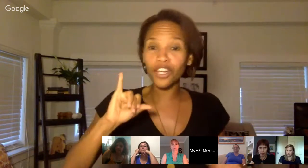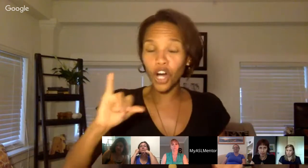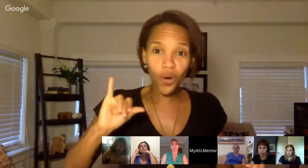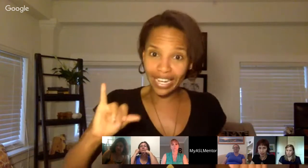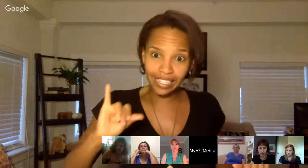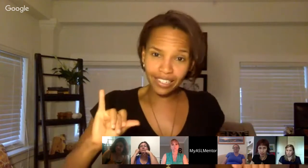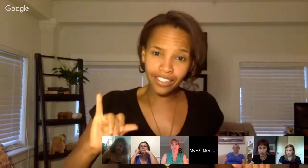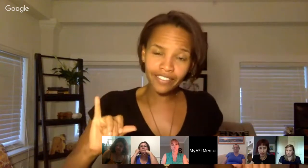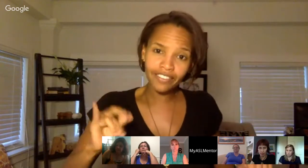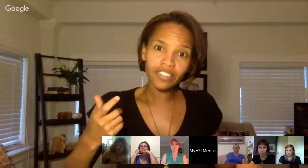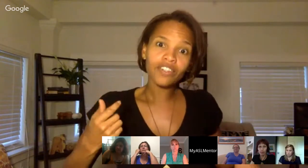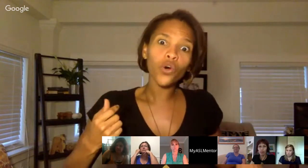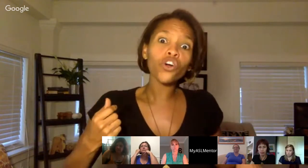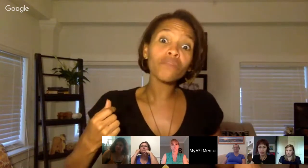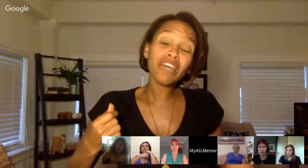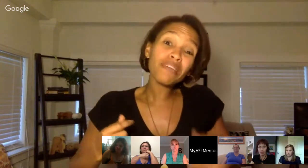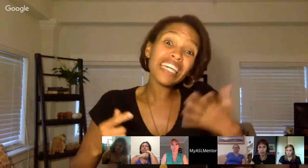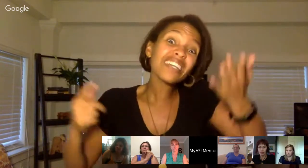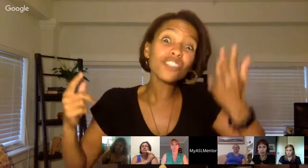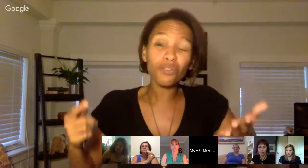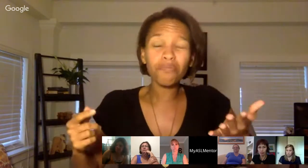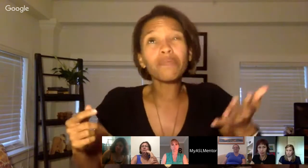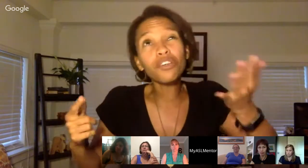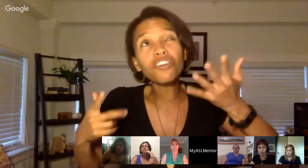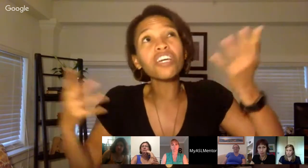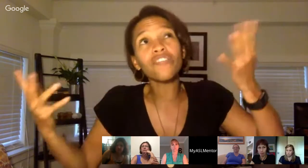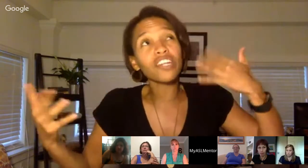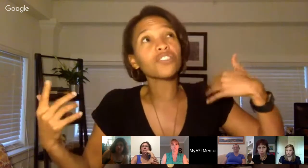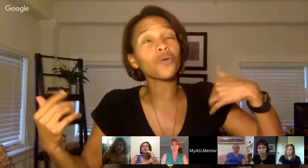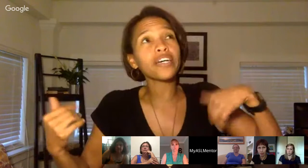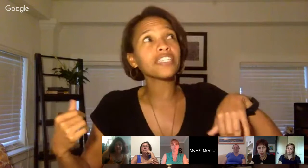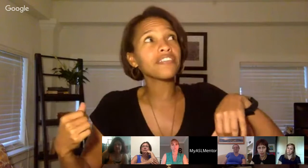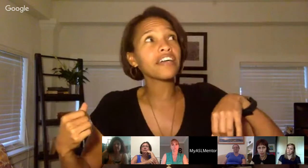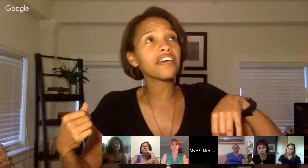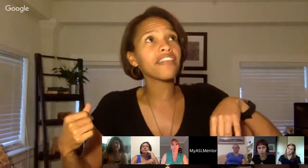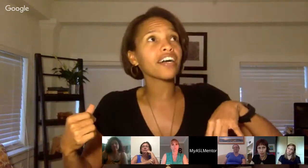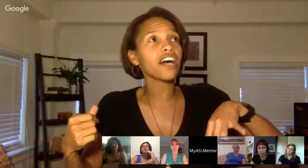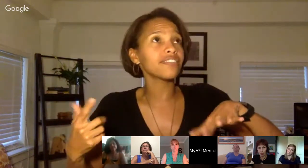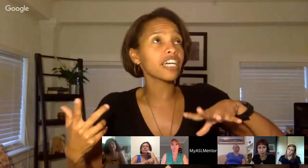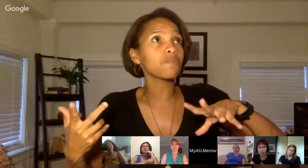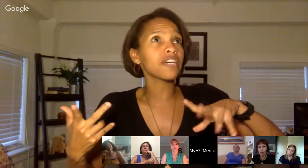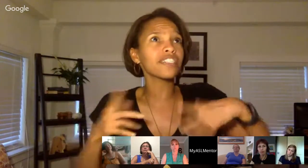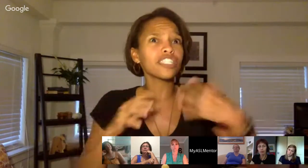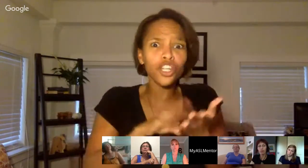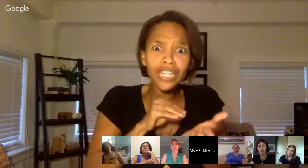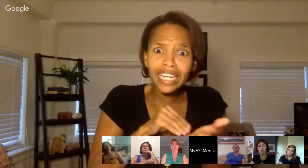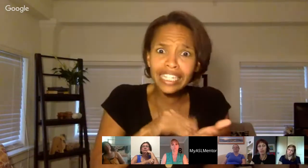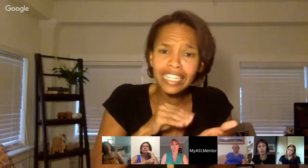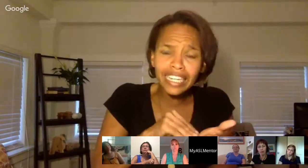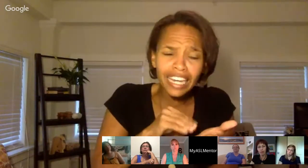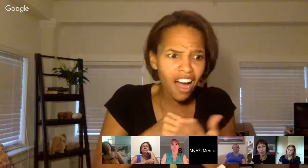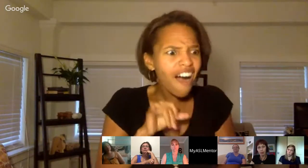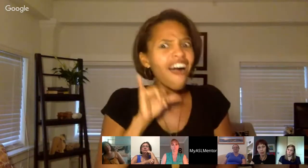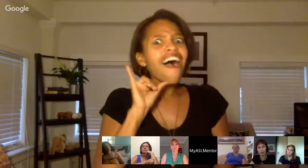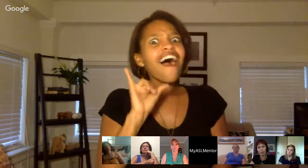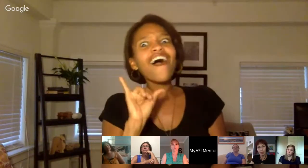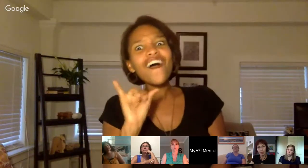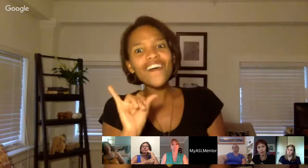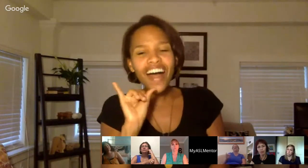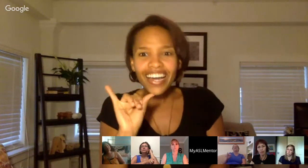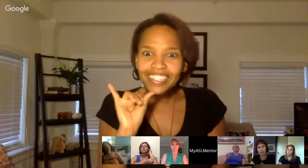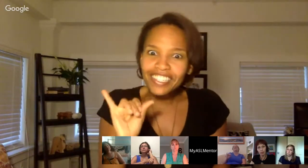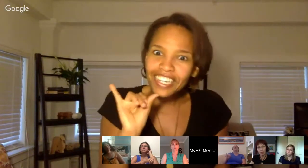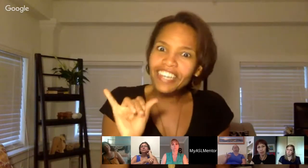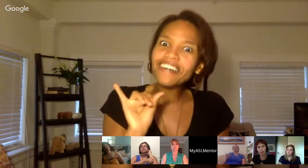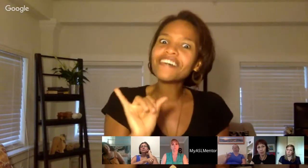not meaning OIC, or maybe he is. Maybe you could think of it as OIC in that context, because he's learning and he's thinking,